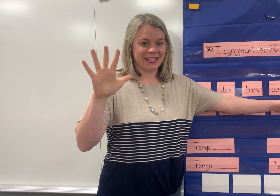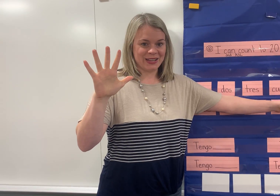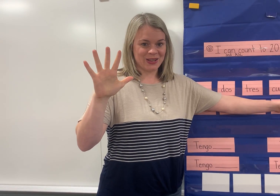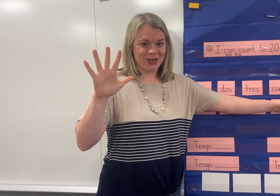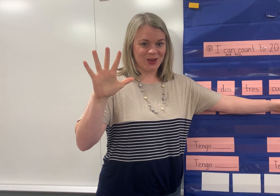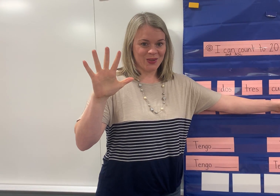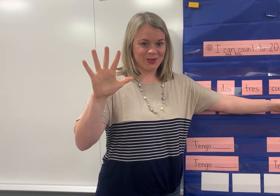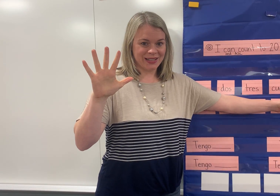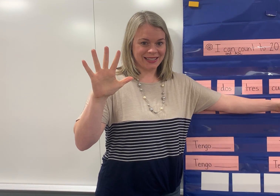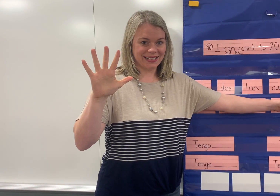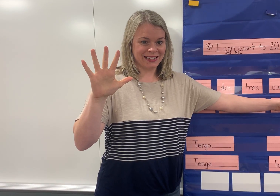5,